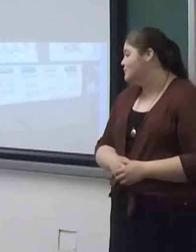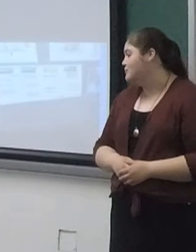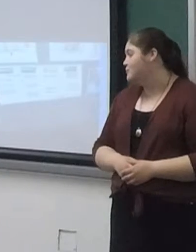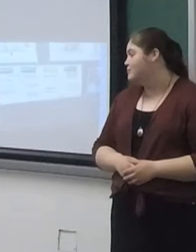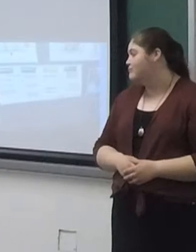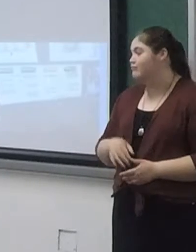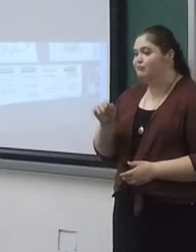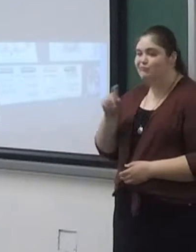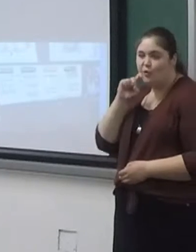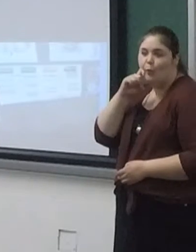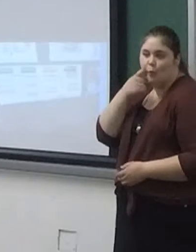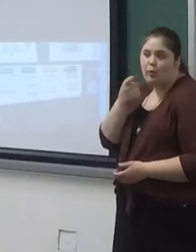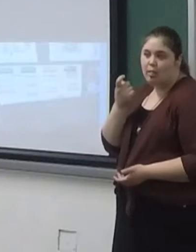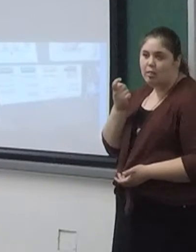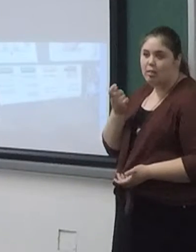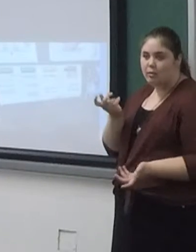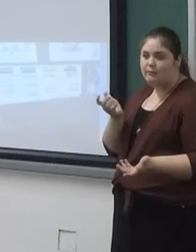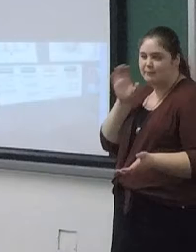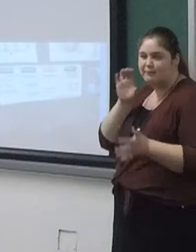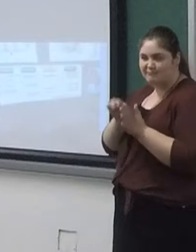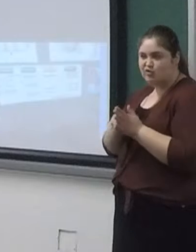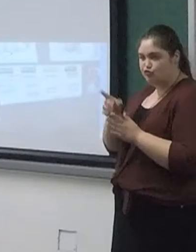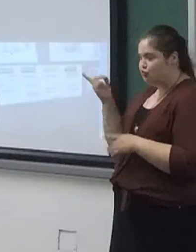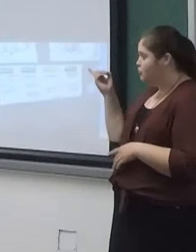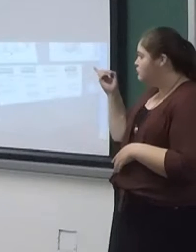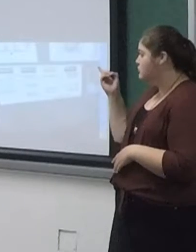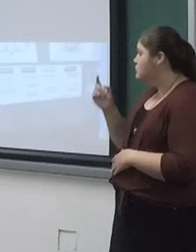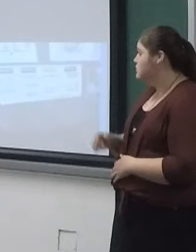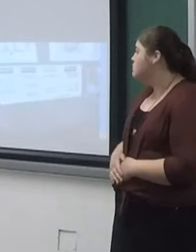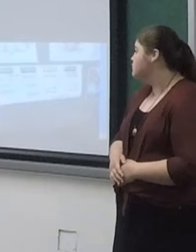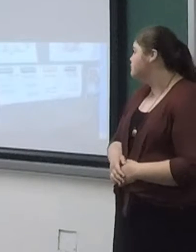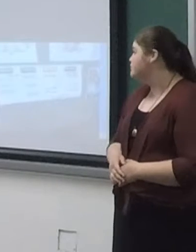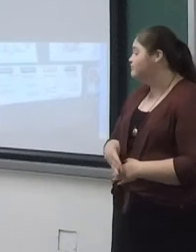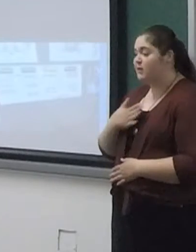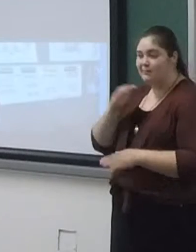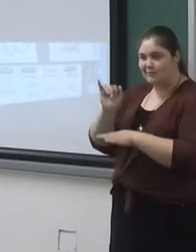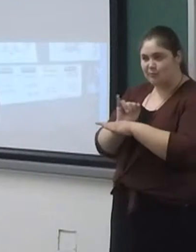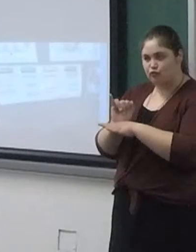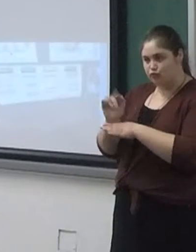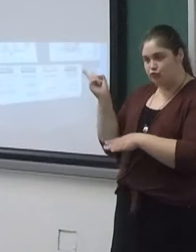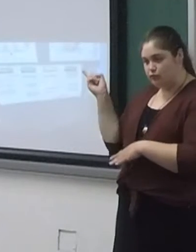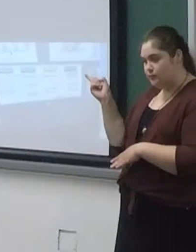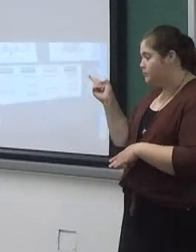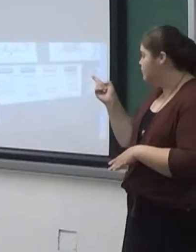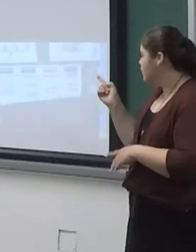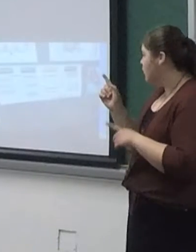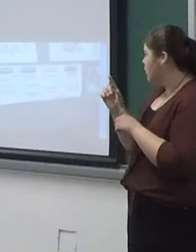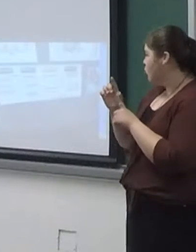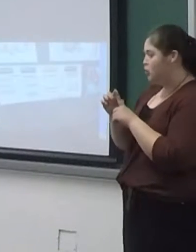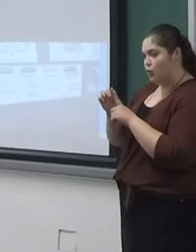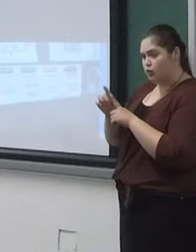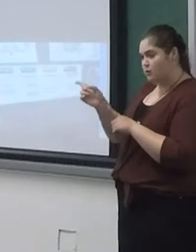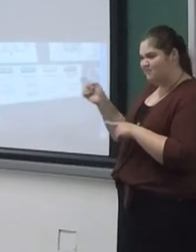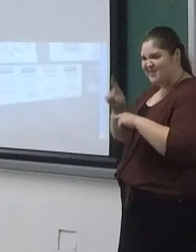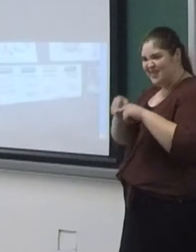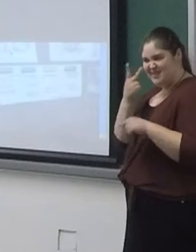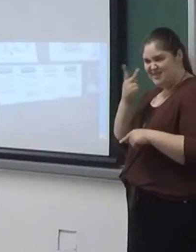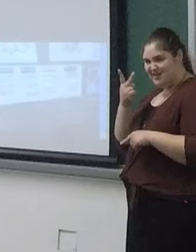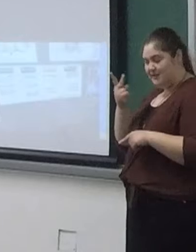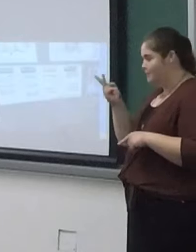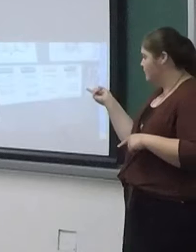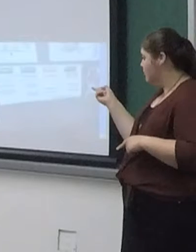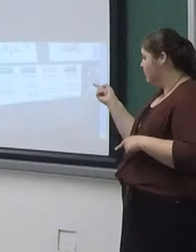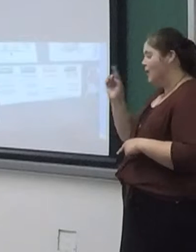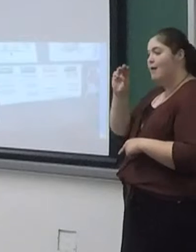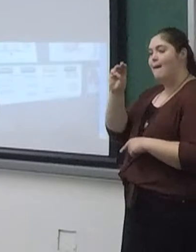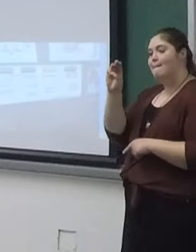These are just some cool pictures of my internship. The words at the bottom that you can't see, those were